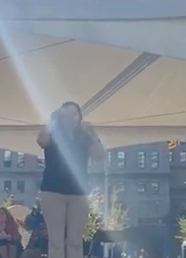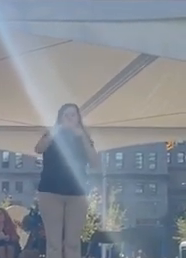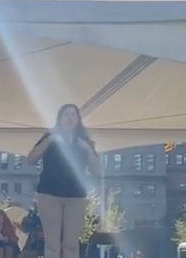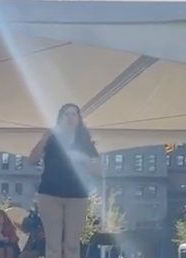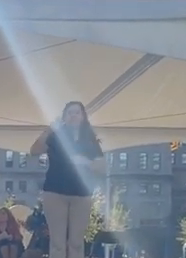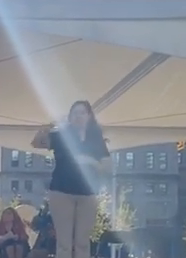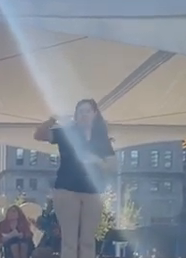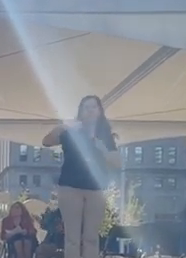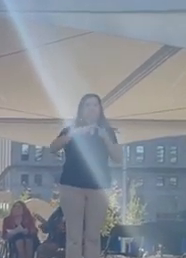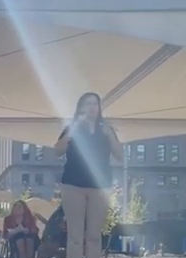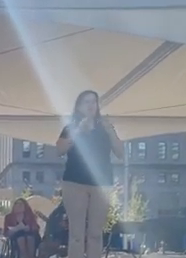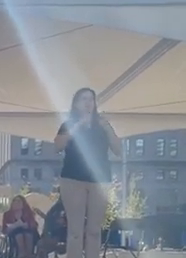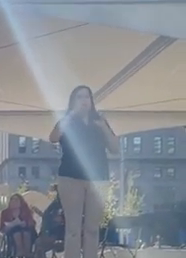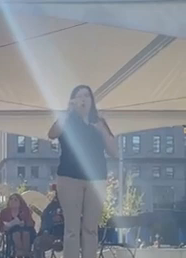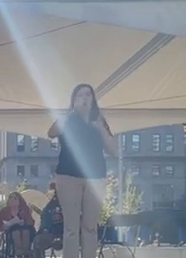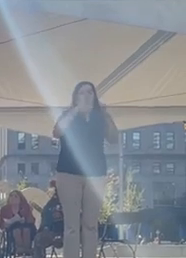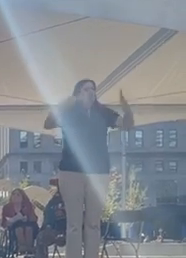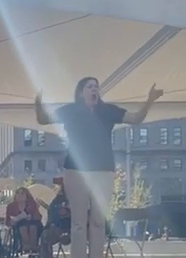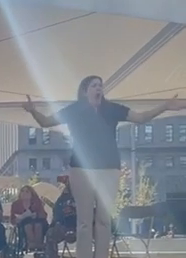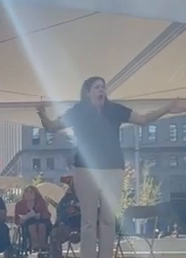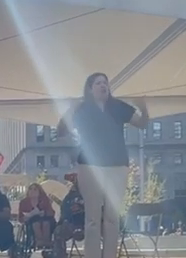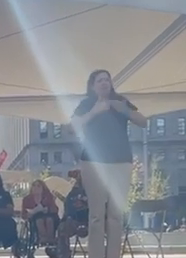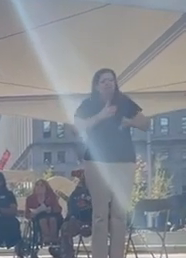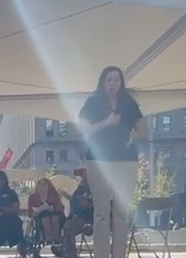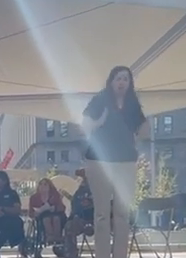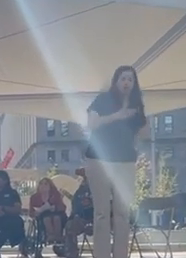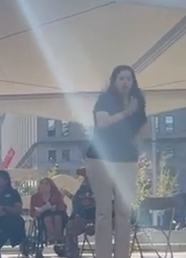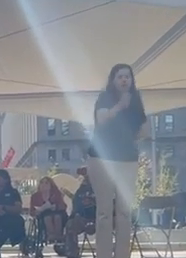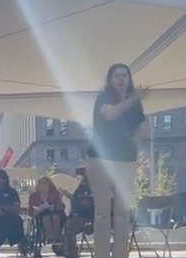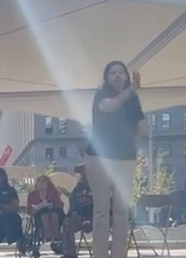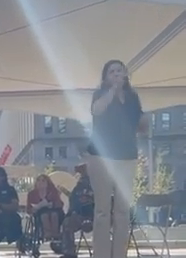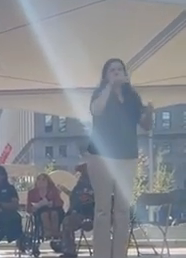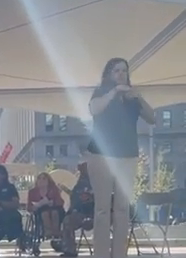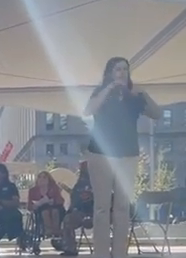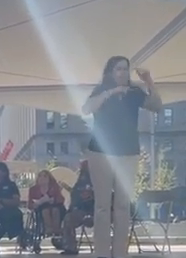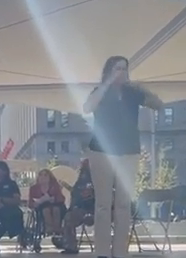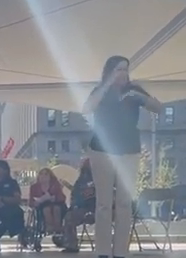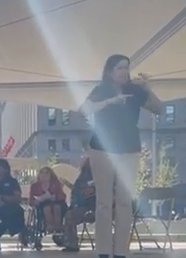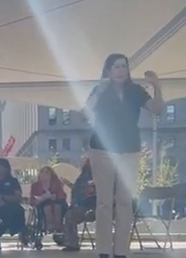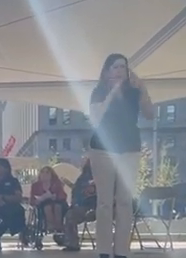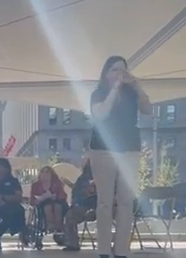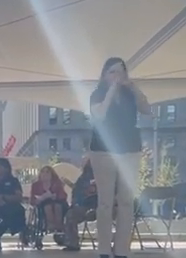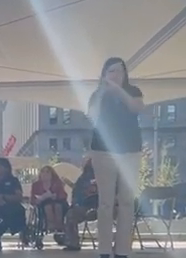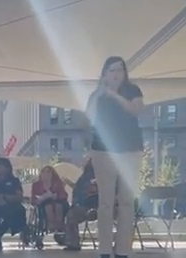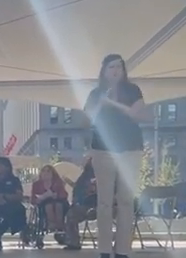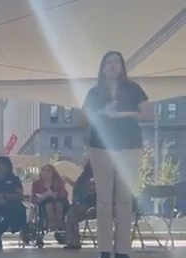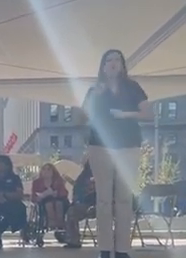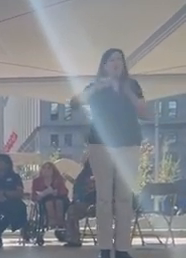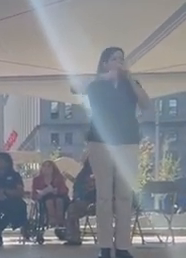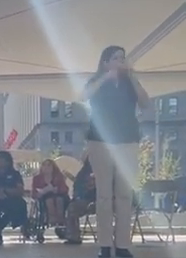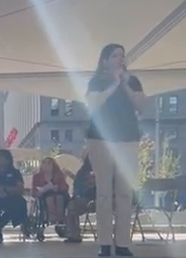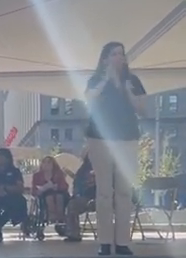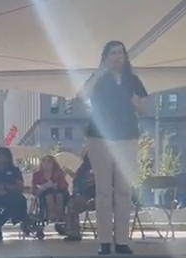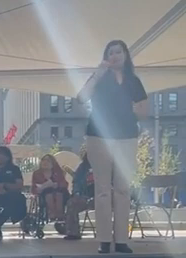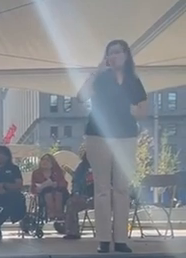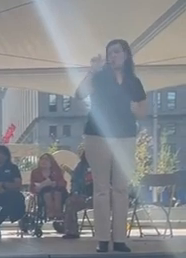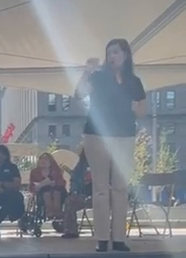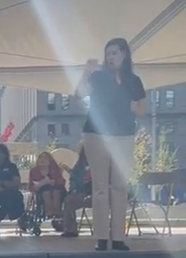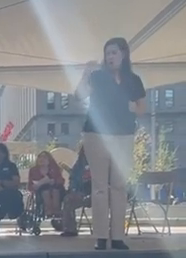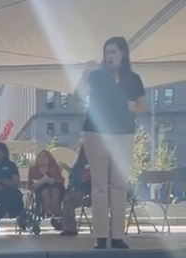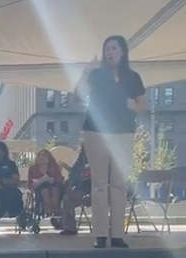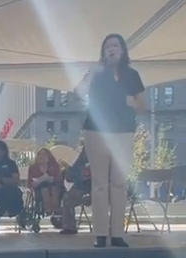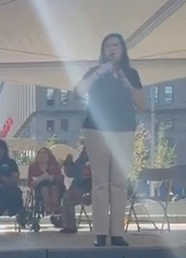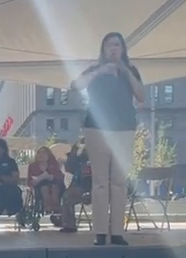wide hallways so people can navigate. There's not obstruction. And that started over at the Museum of Contemporary Art, and we started